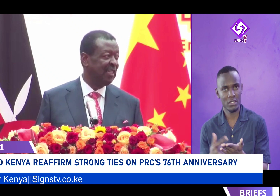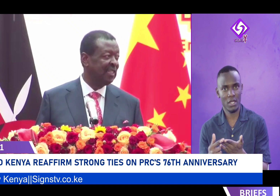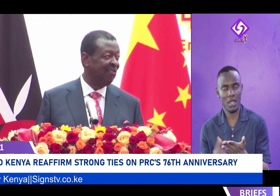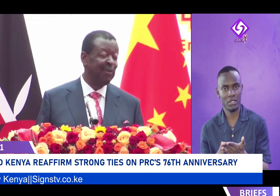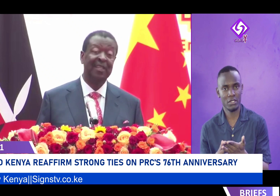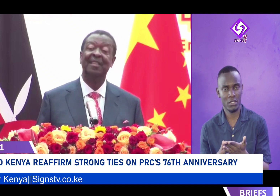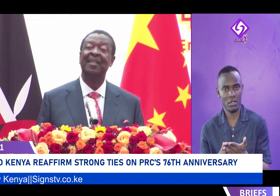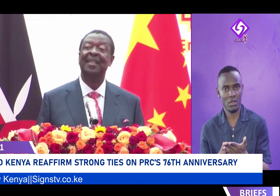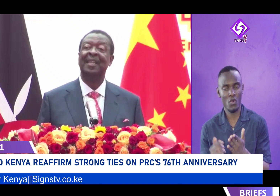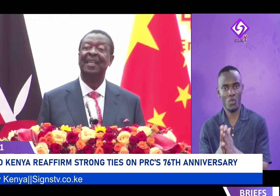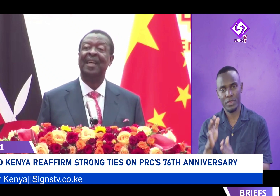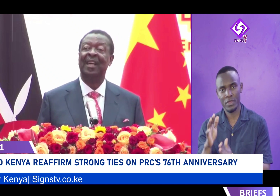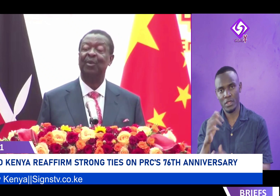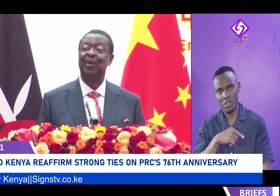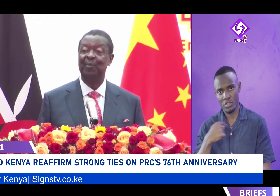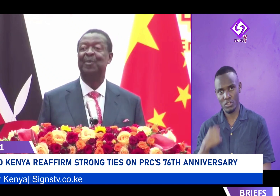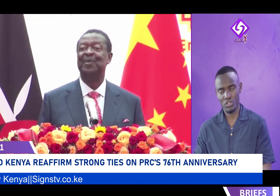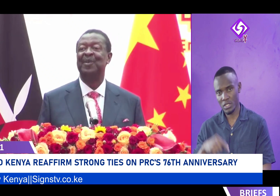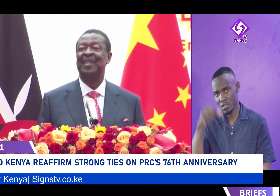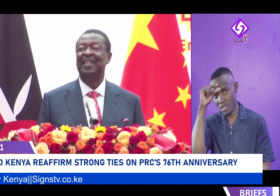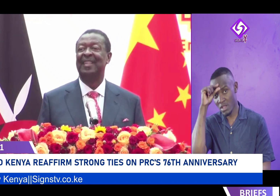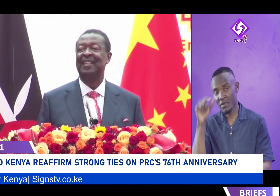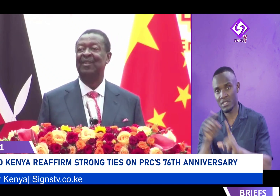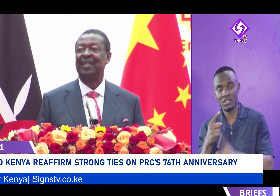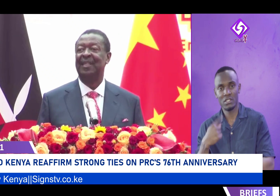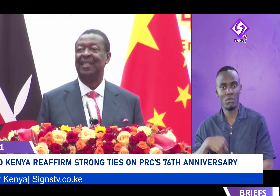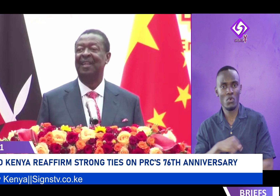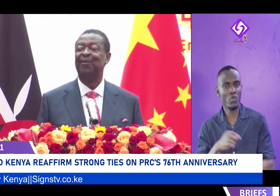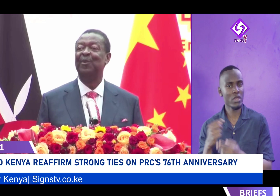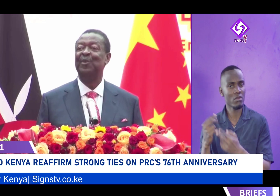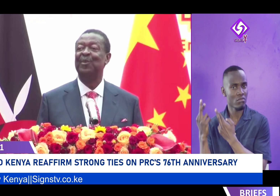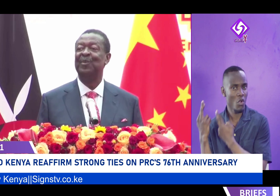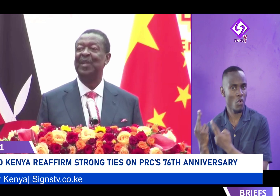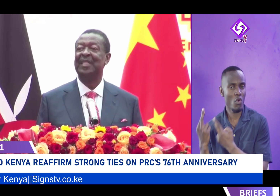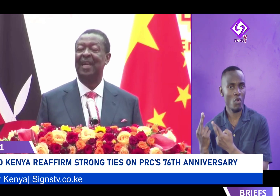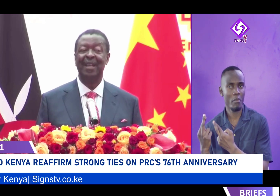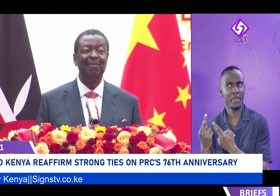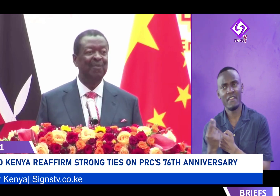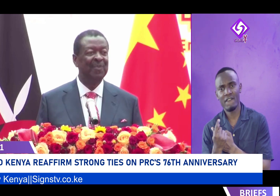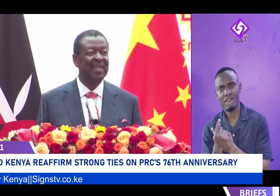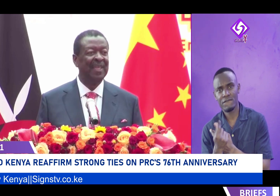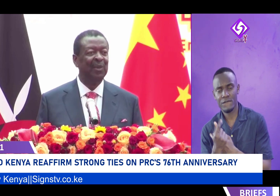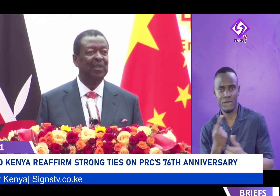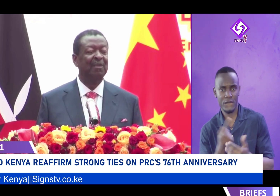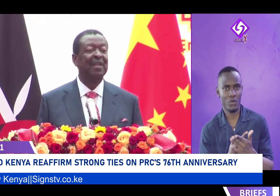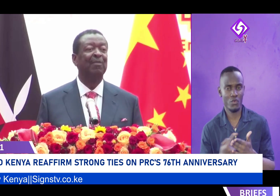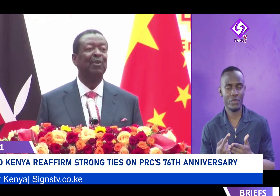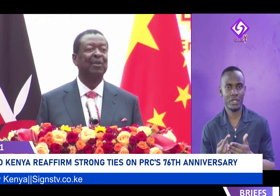Chinese government, and we hope that in a few weeks' time we shall be able to